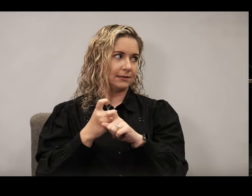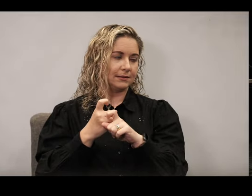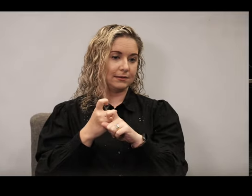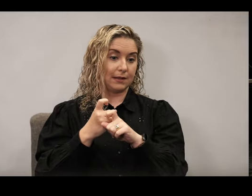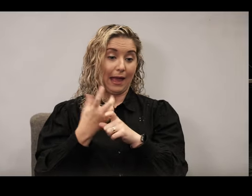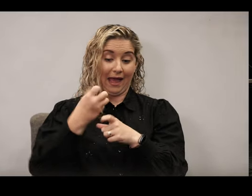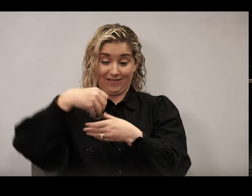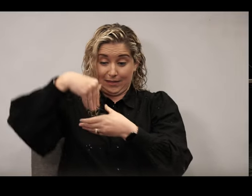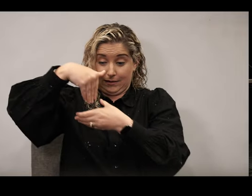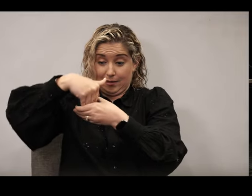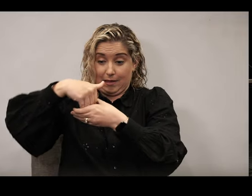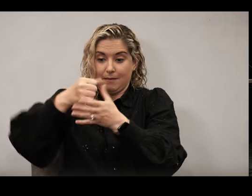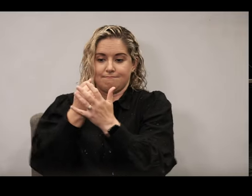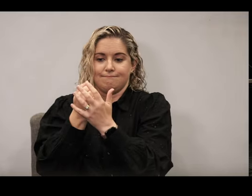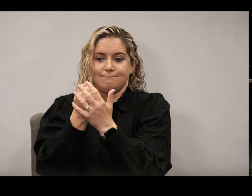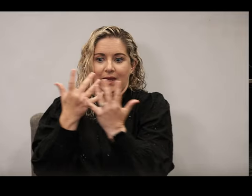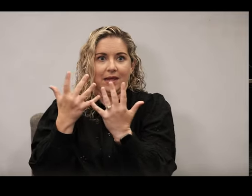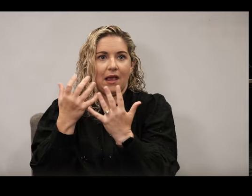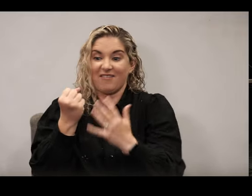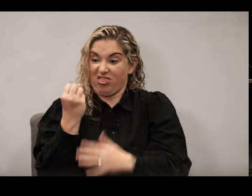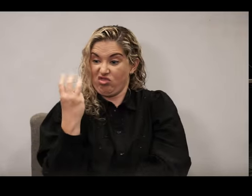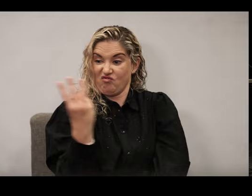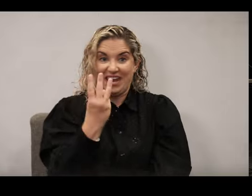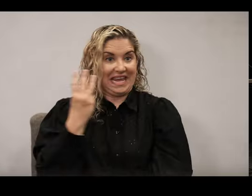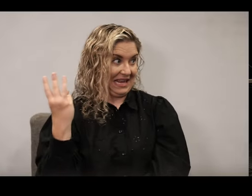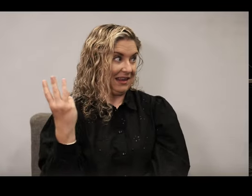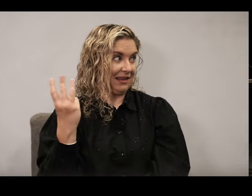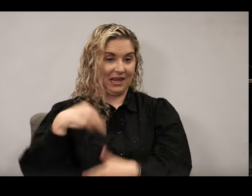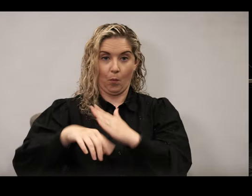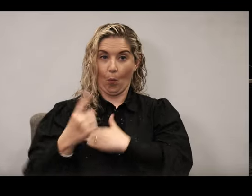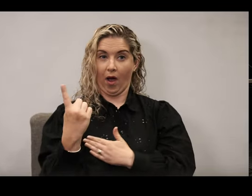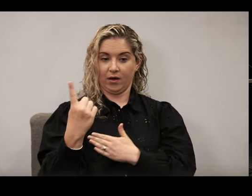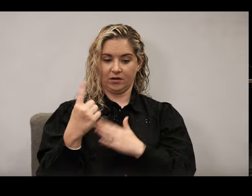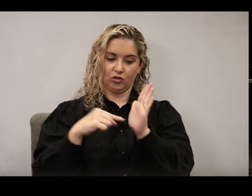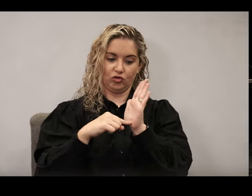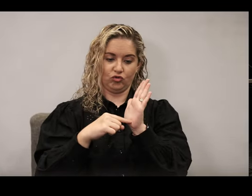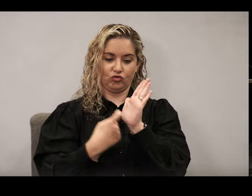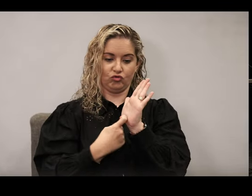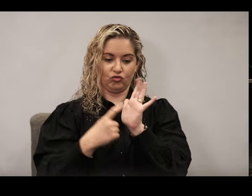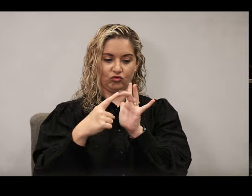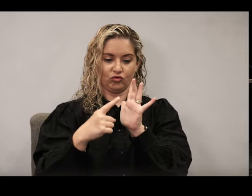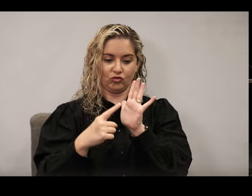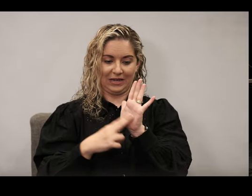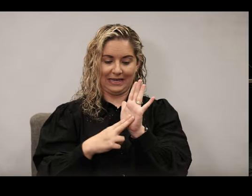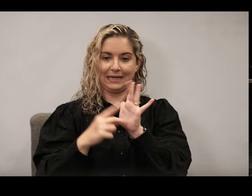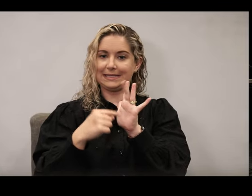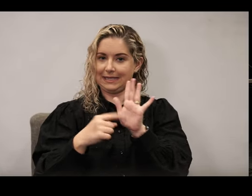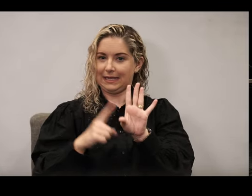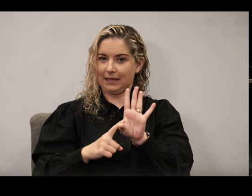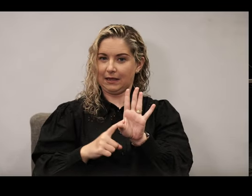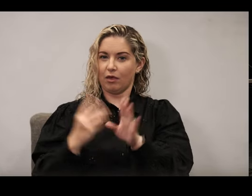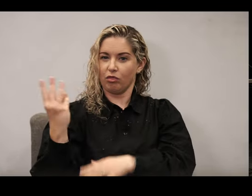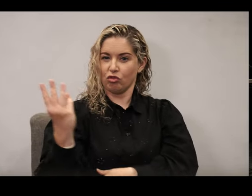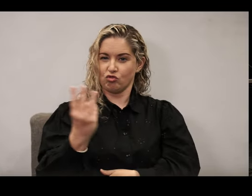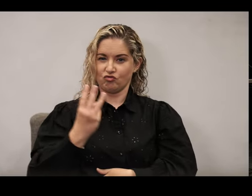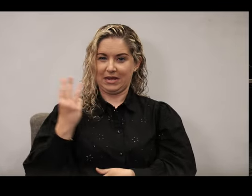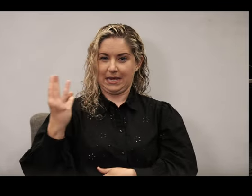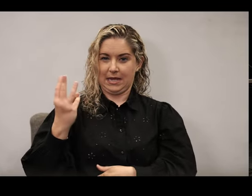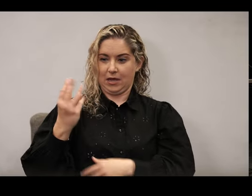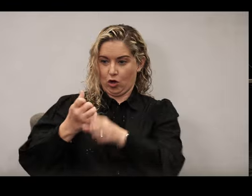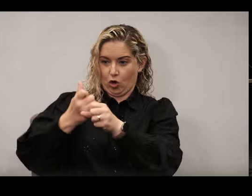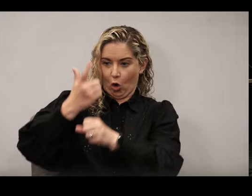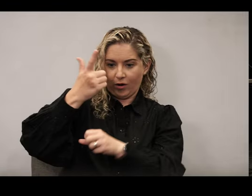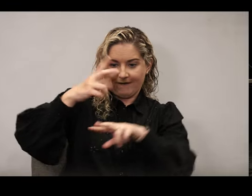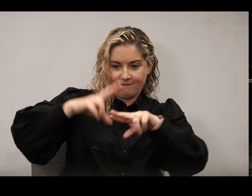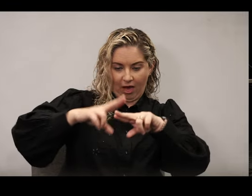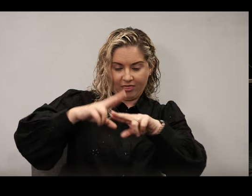New Testament that it's actually revealed that God is a tri-unity, a trinity. One God in three persons,